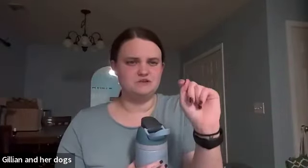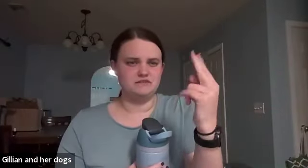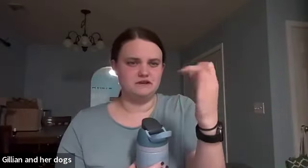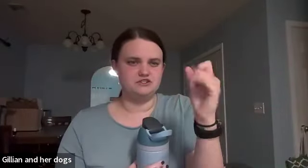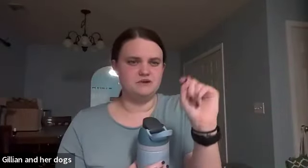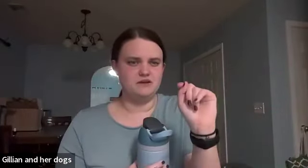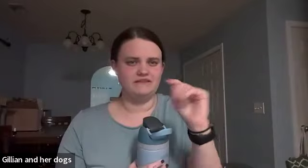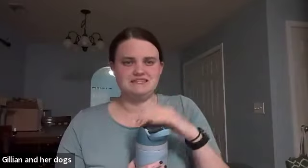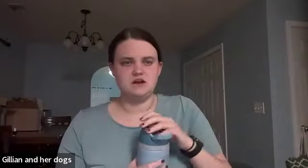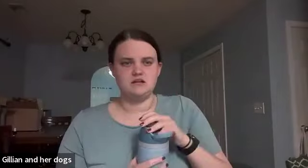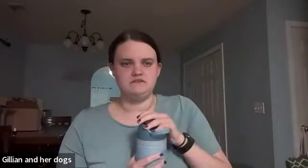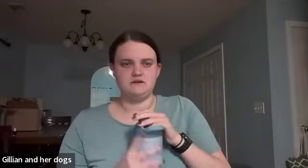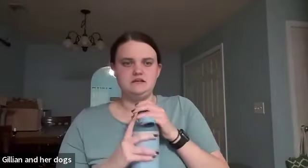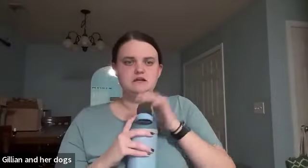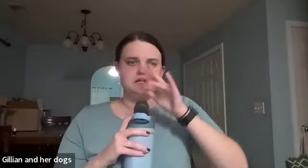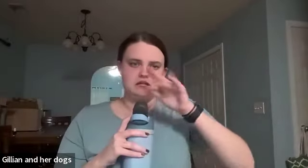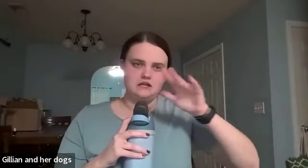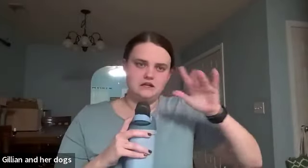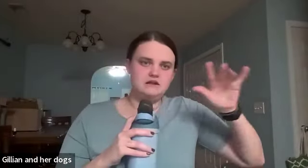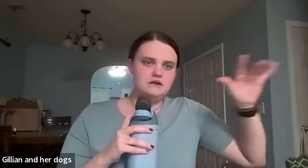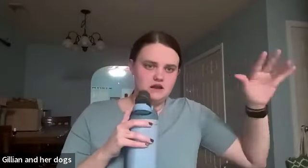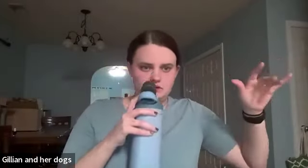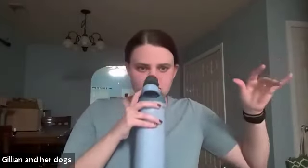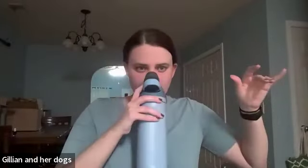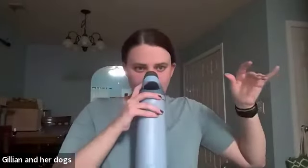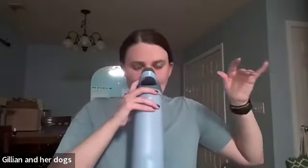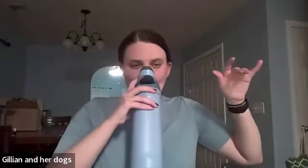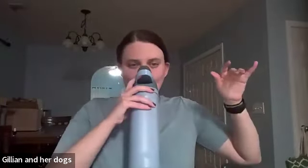one to fingerspell, like that's not a very kind of word.